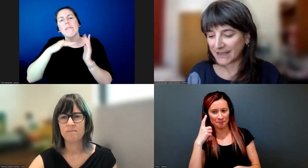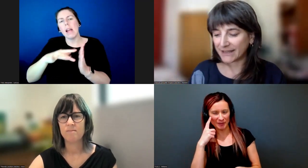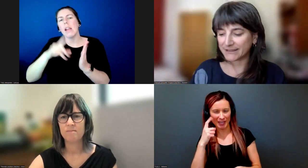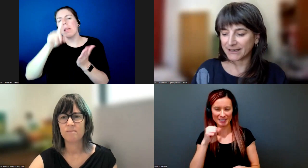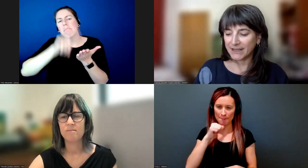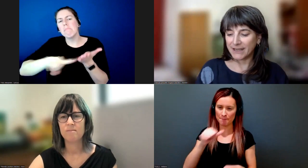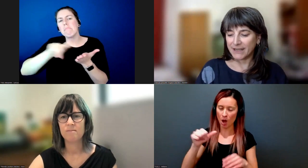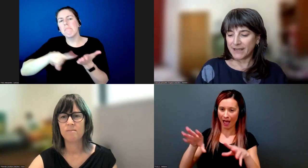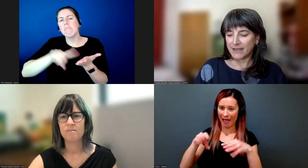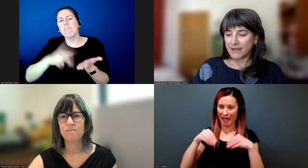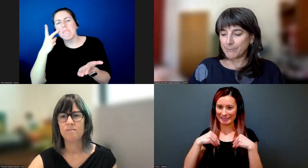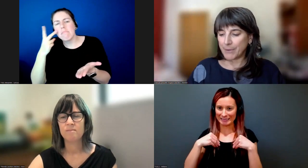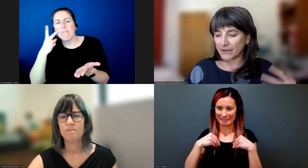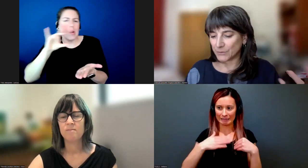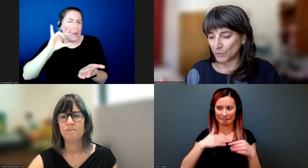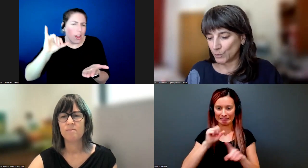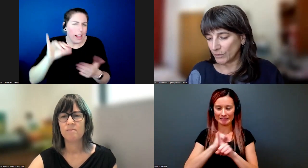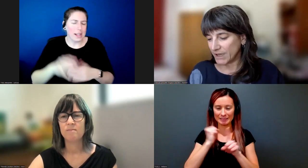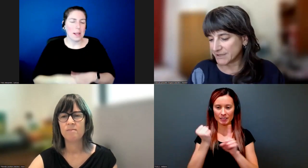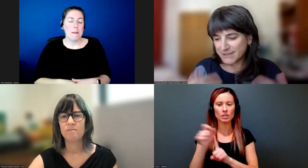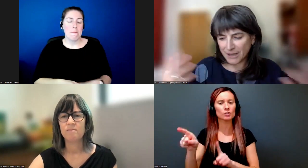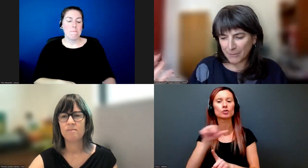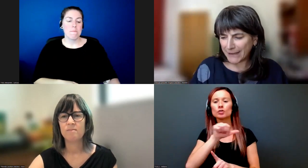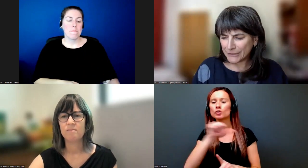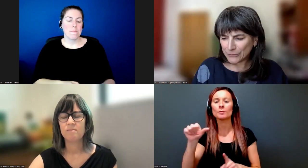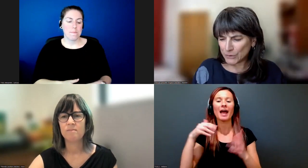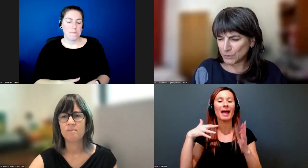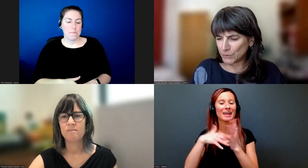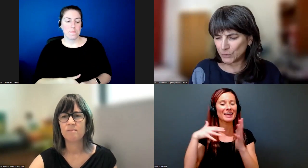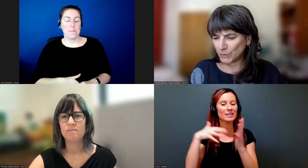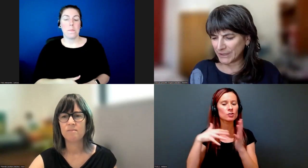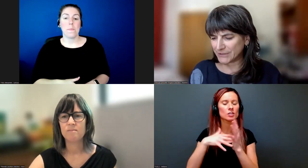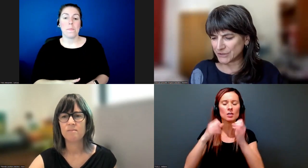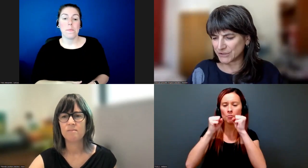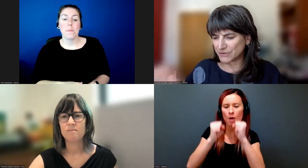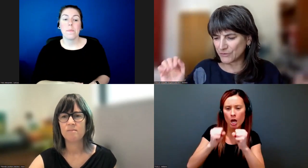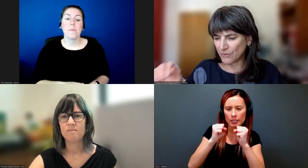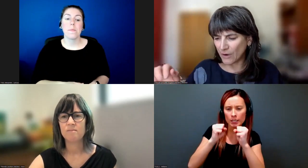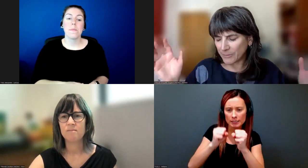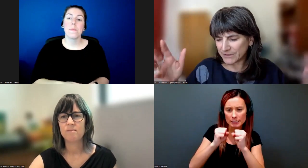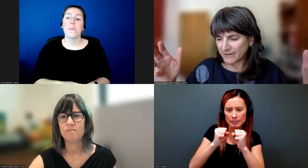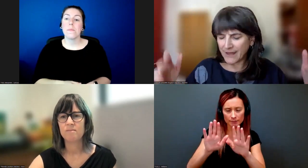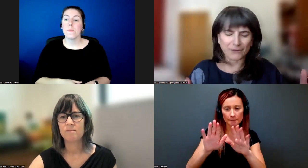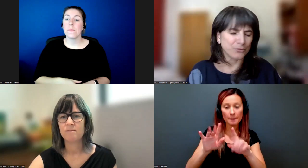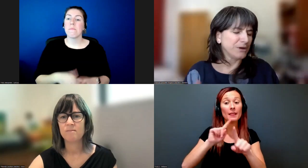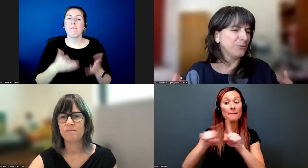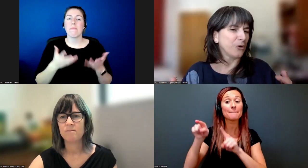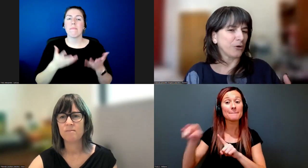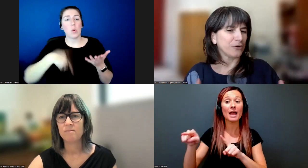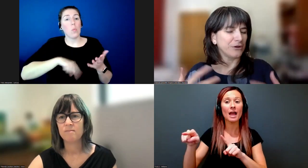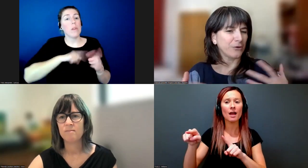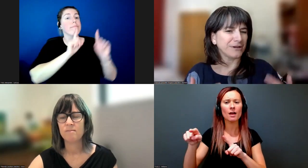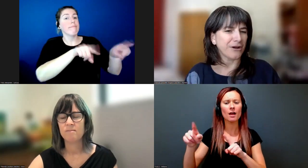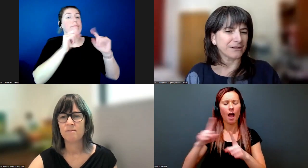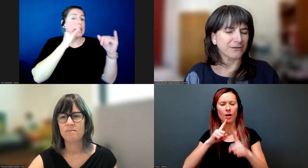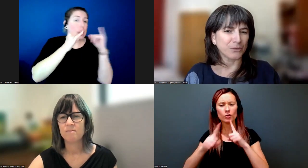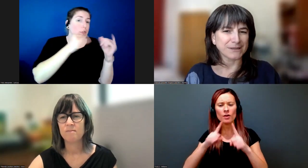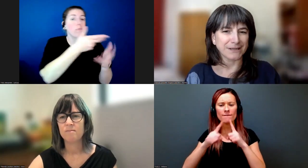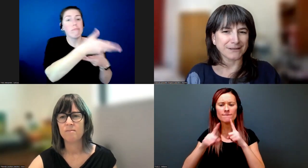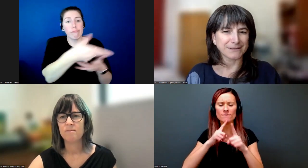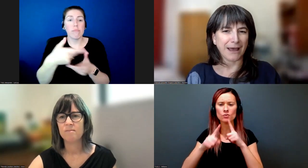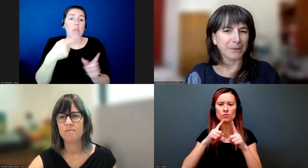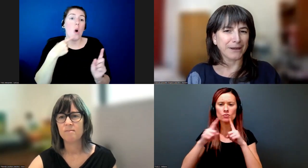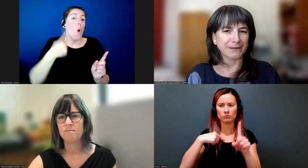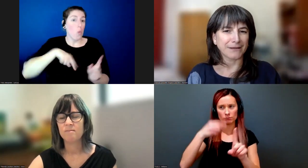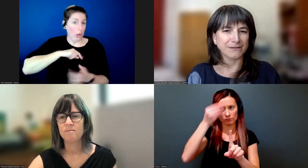it. But in some interview, we just dropped that we were, you know, in contact with